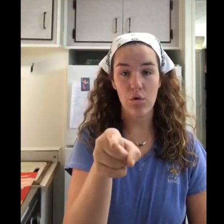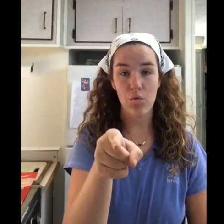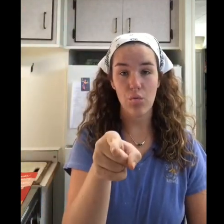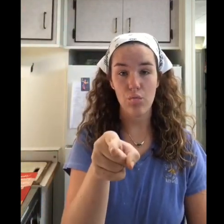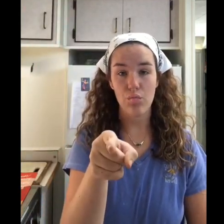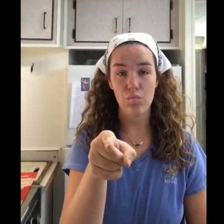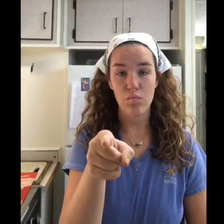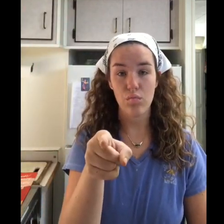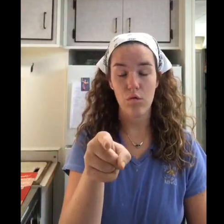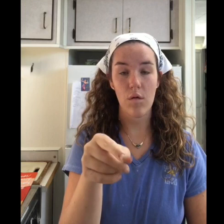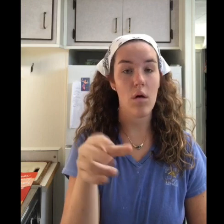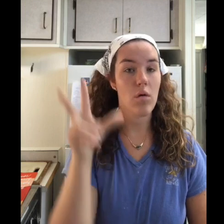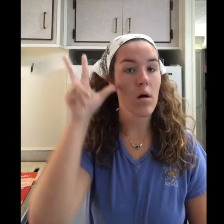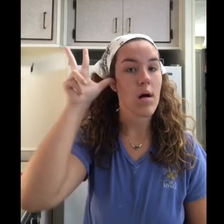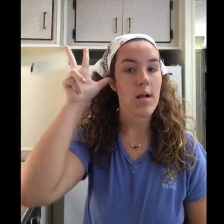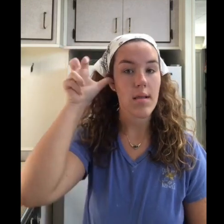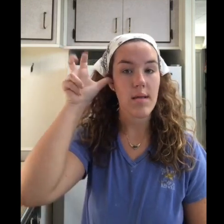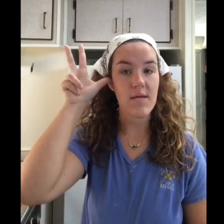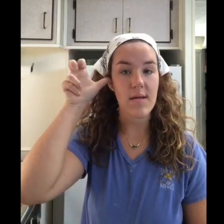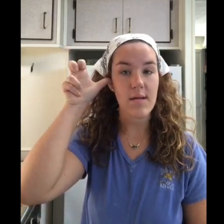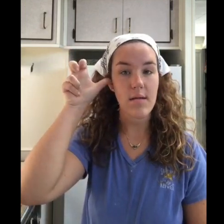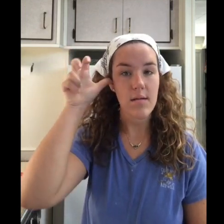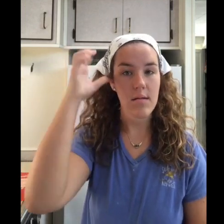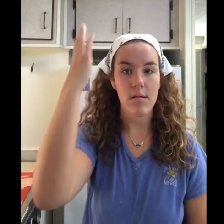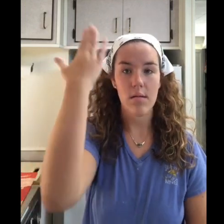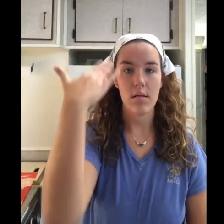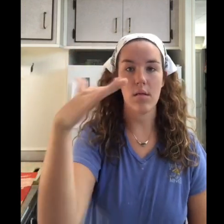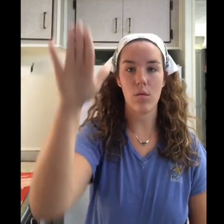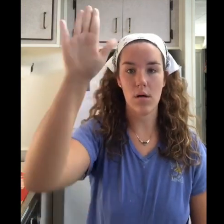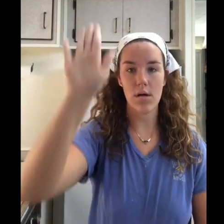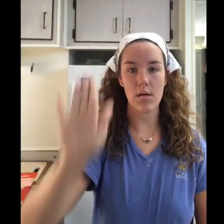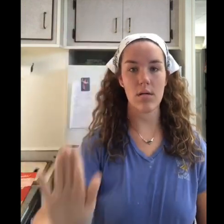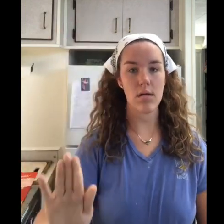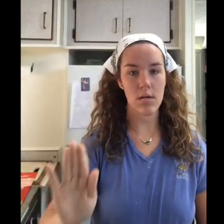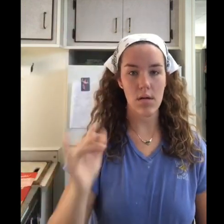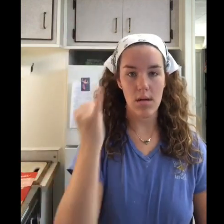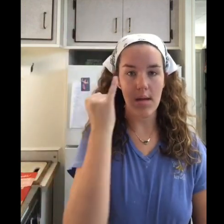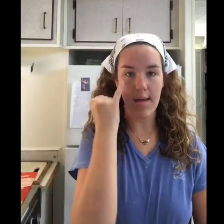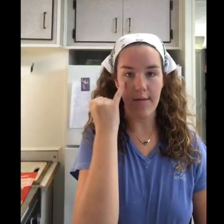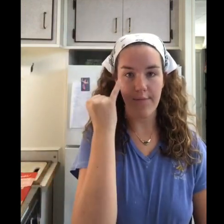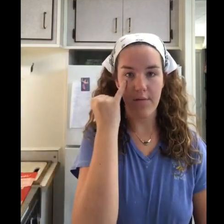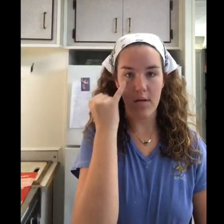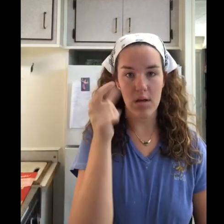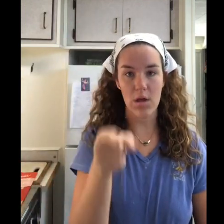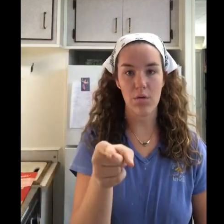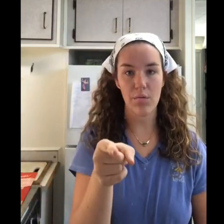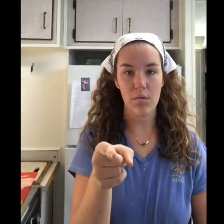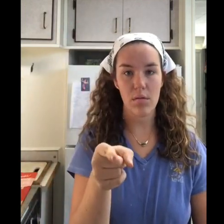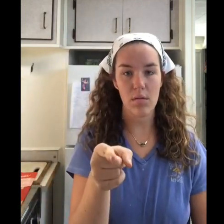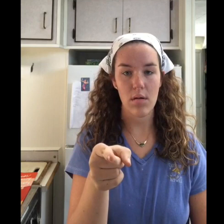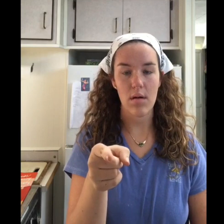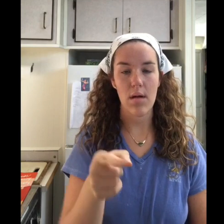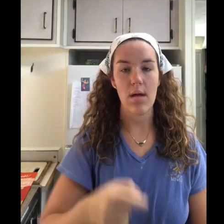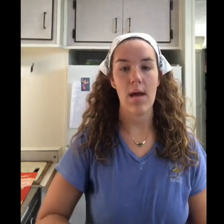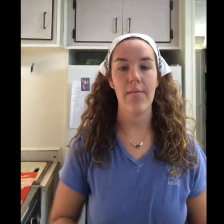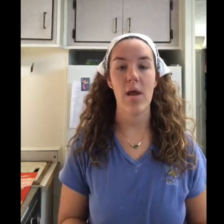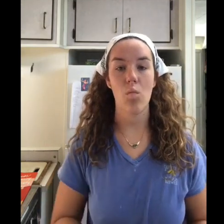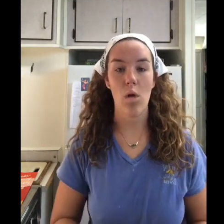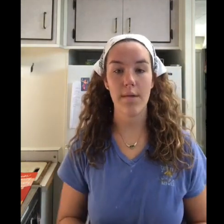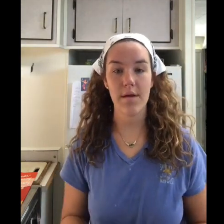you, so listen, Lord, if you, and then want to